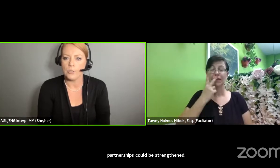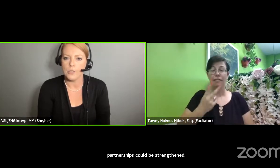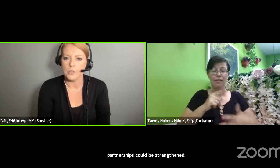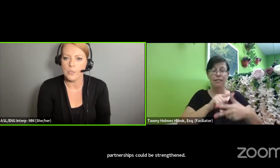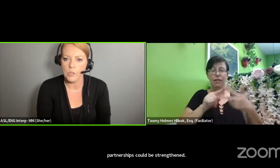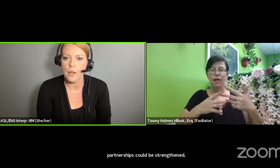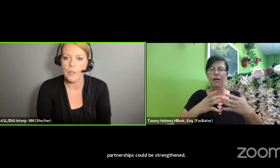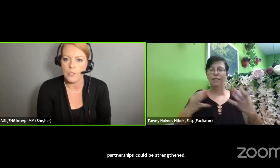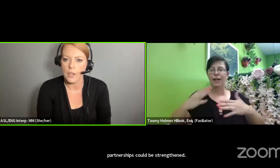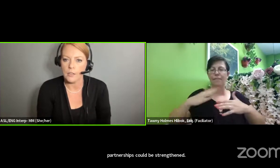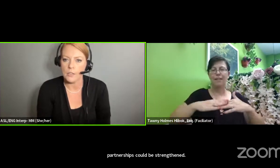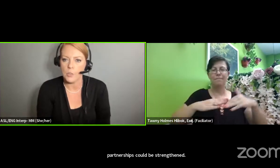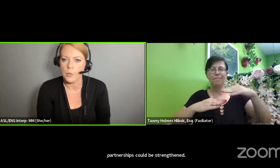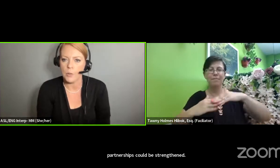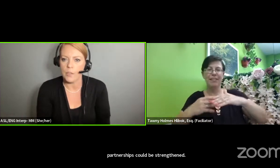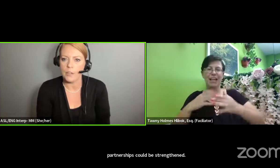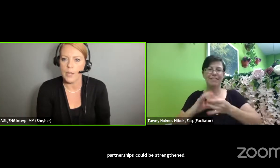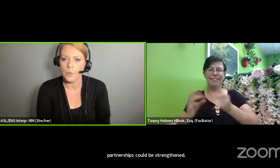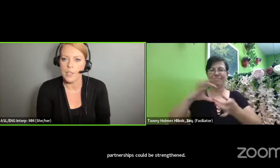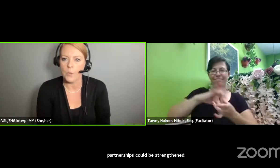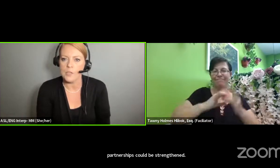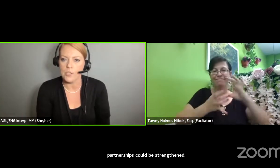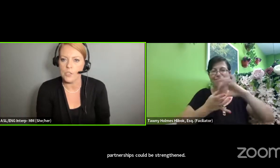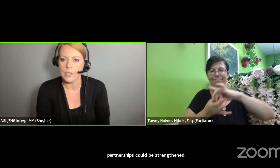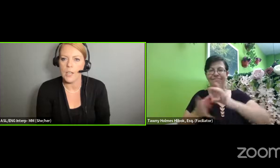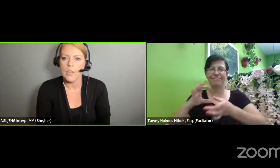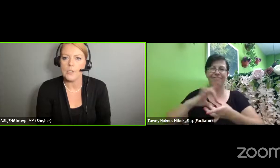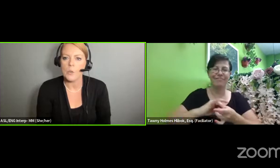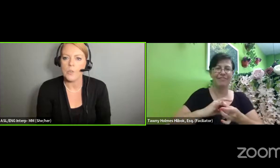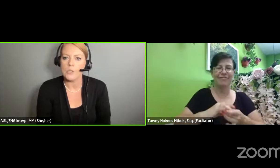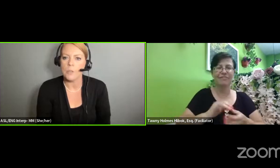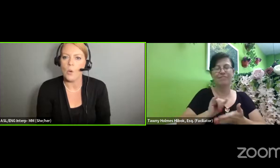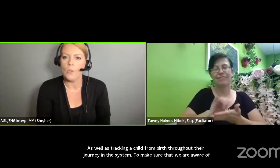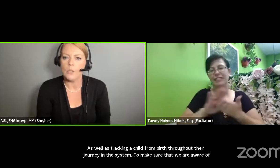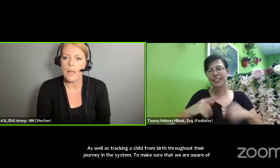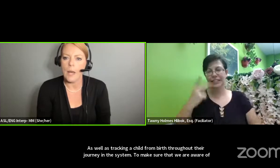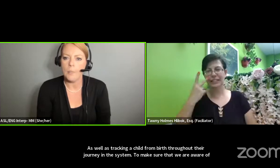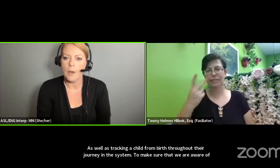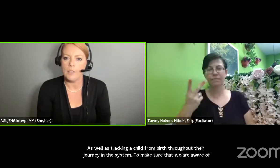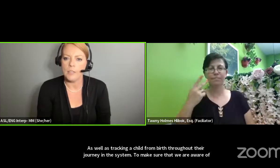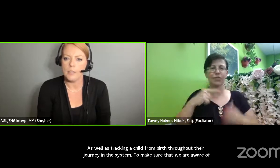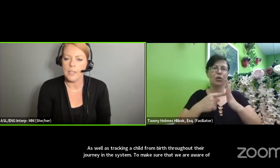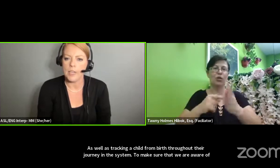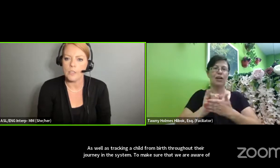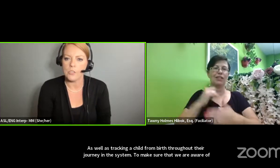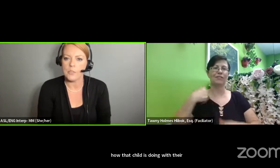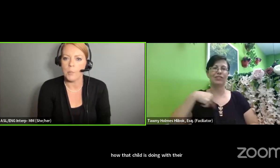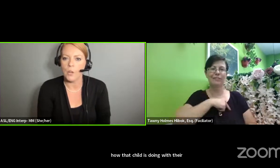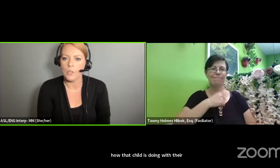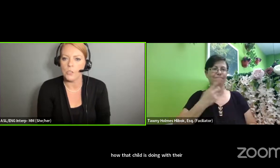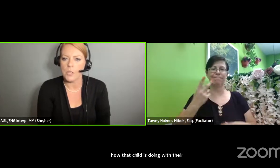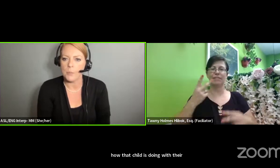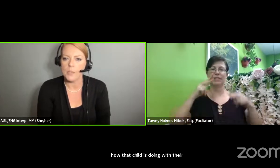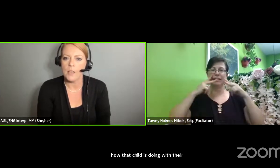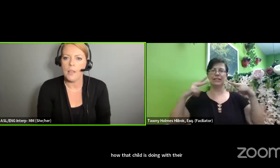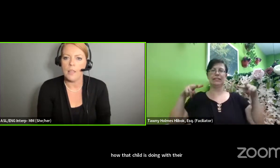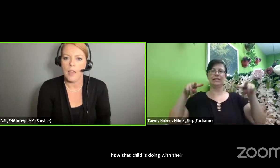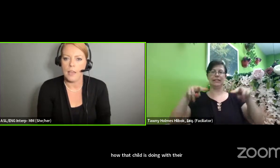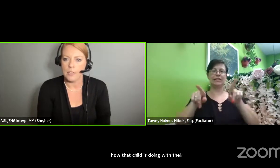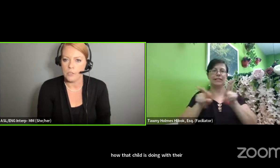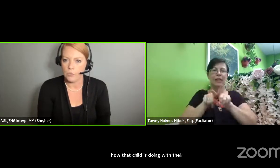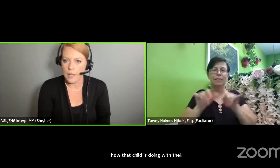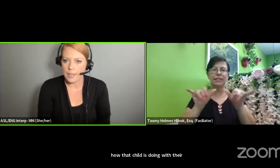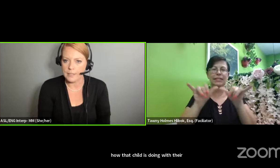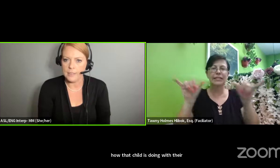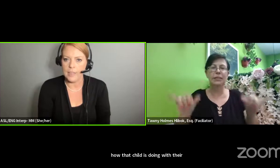that child is doing with their language acquisition. So there's some overlap of these connections and partnerships